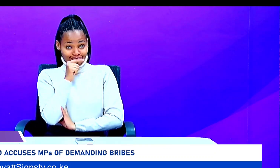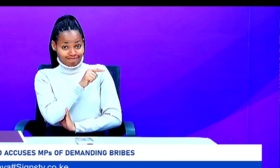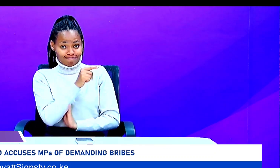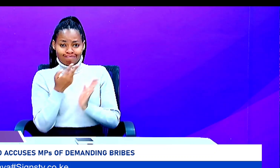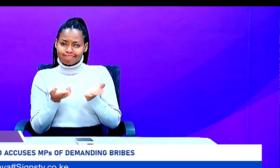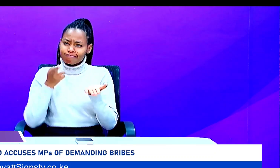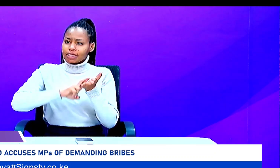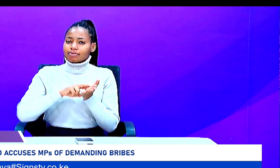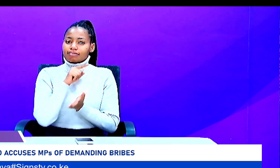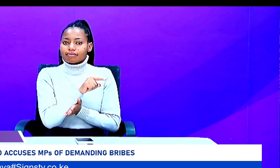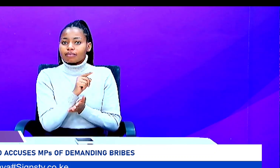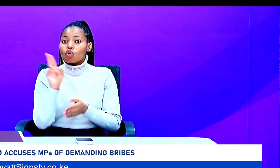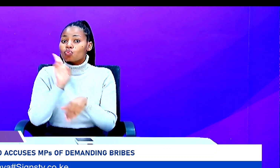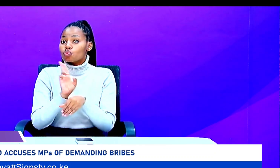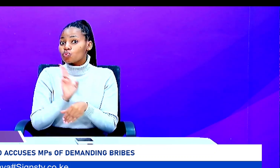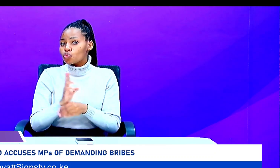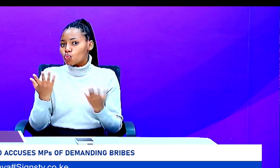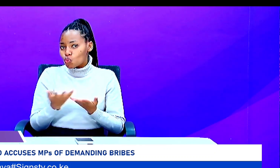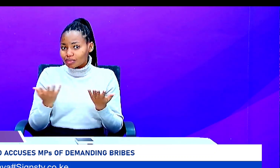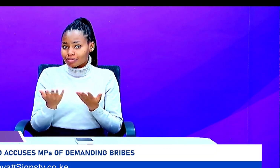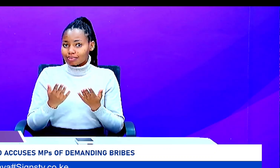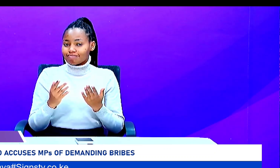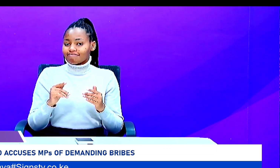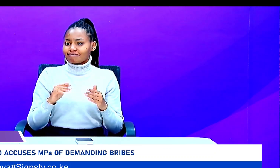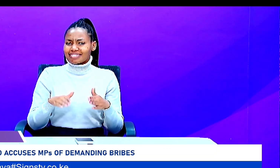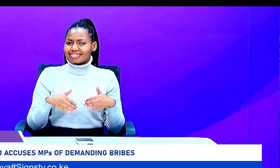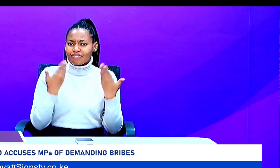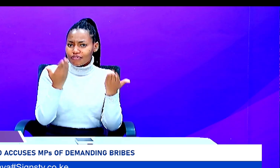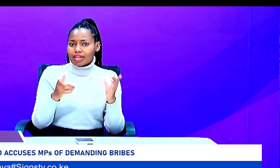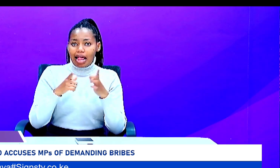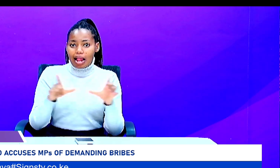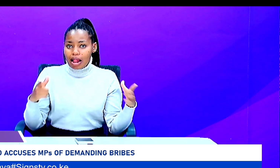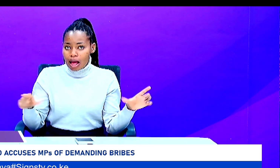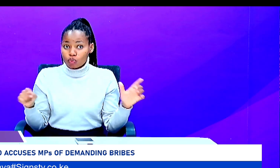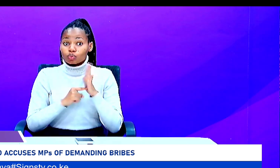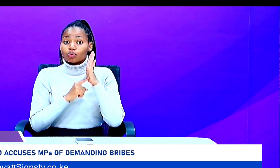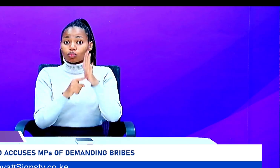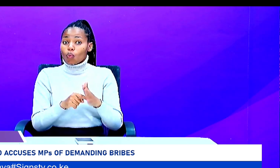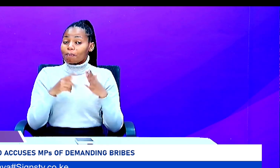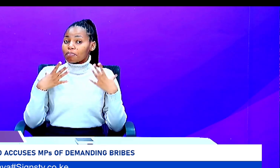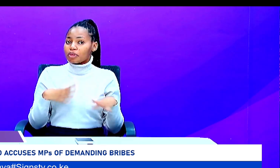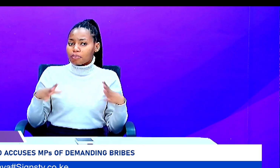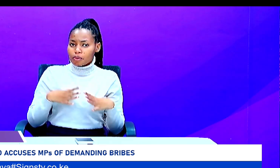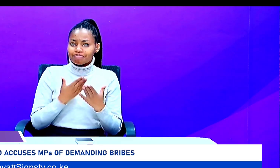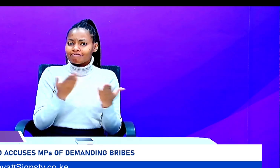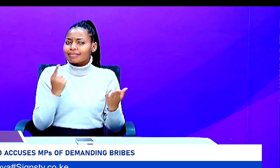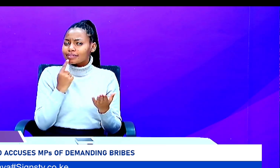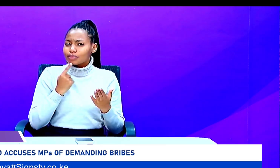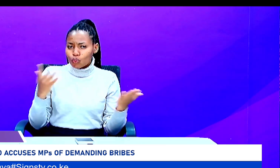using offensive language to boost his popularity, saying it has tarnished both his image and that of other